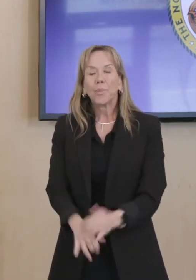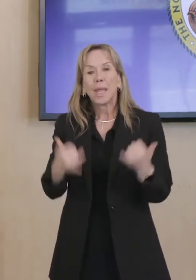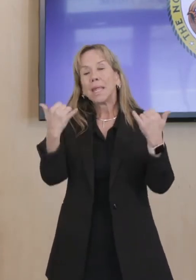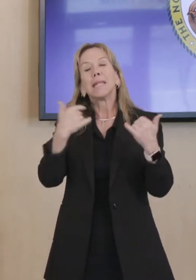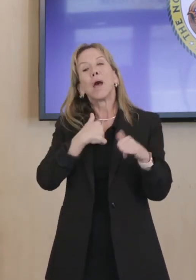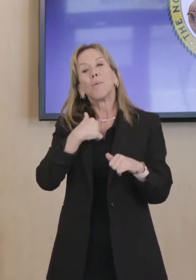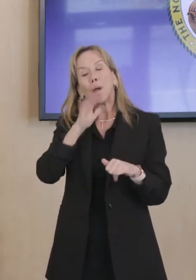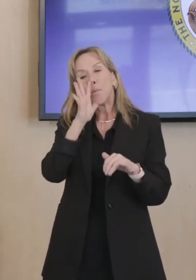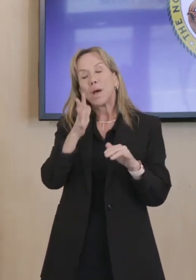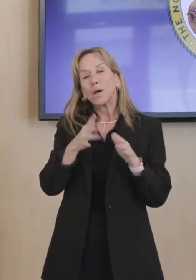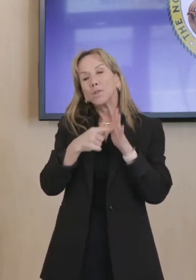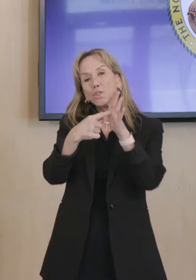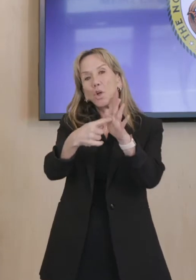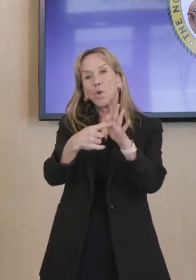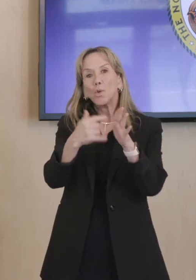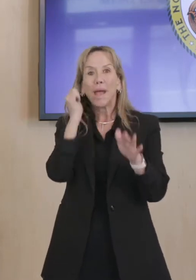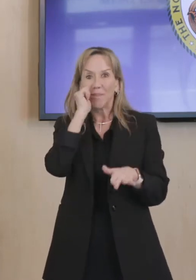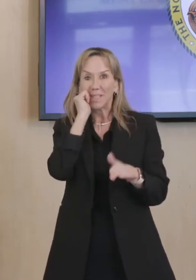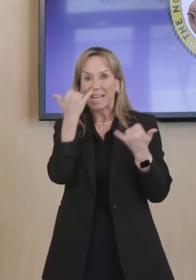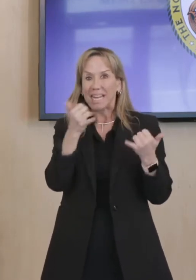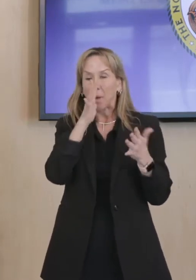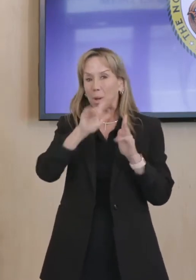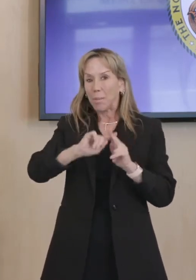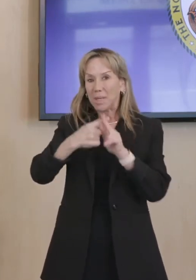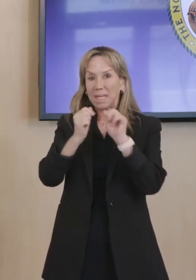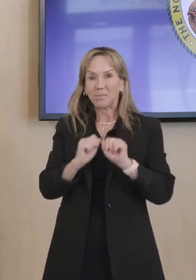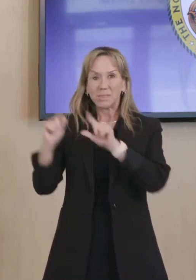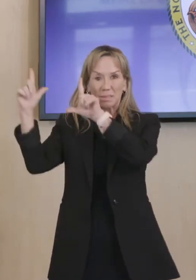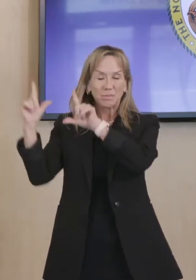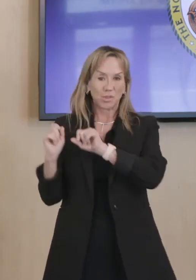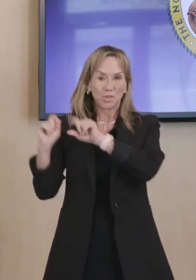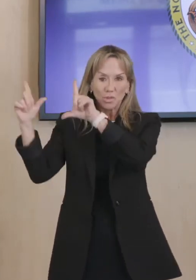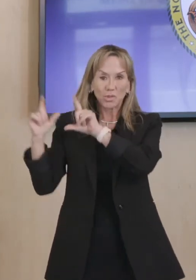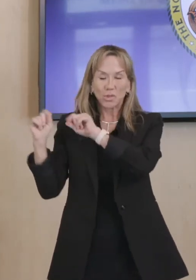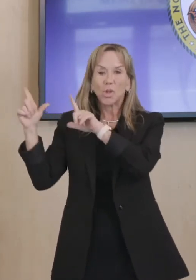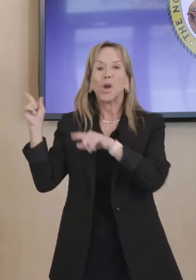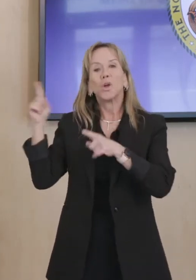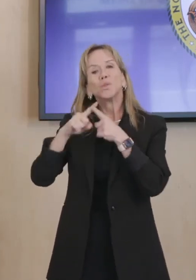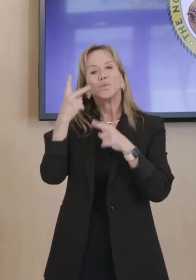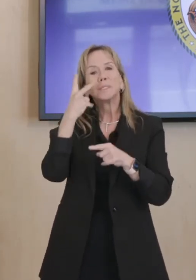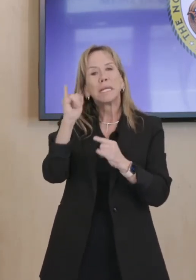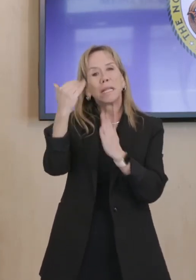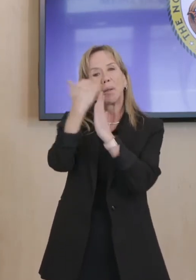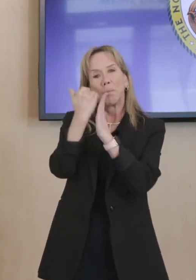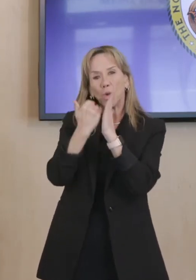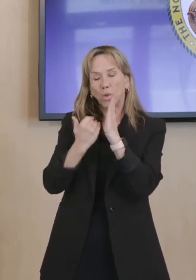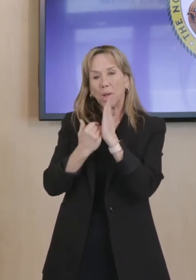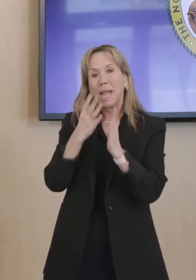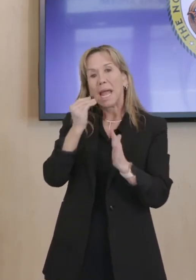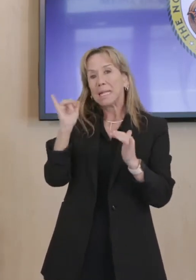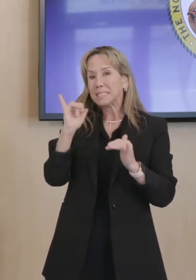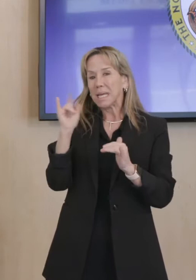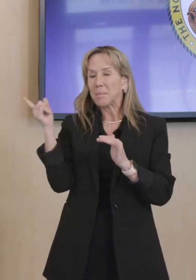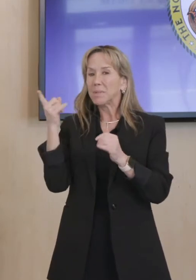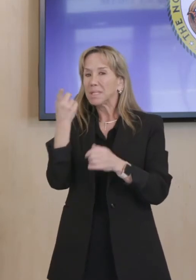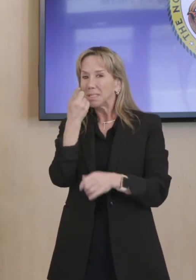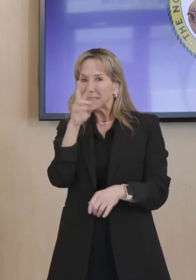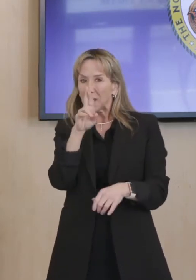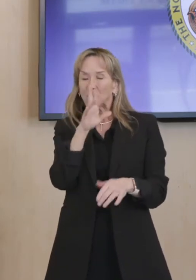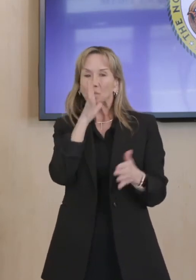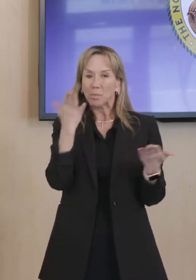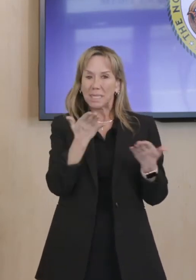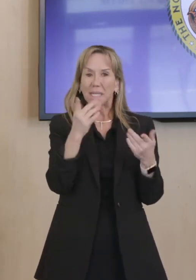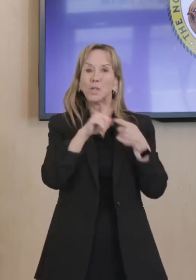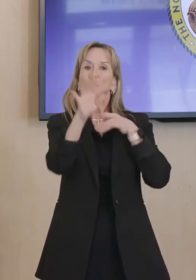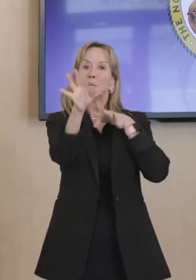the now daily slides that we're going to provide to really document and chart the progress, and then our medical experts will be here to provide context to them